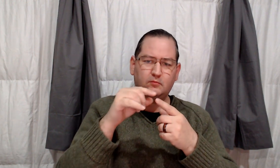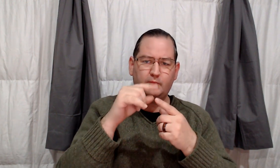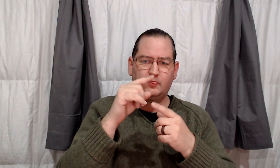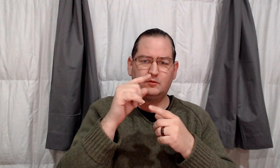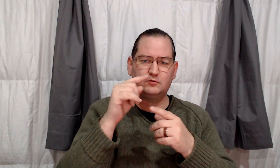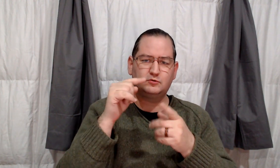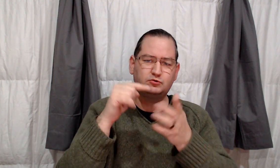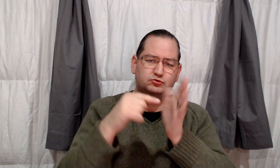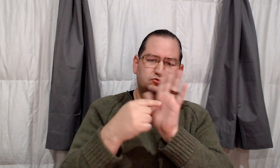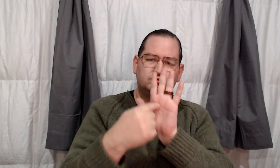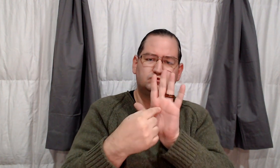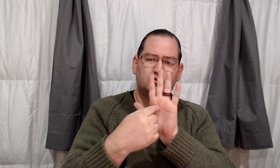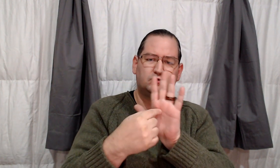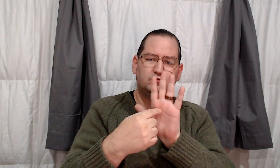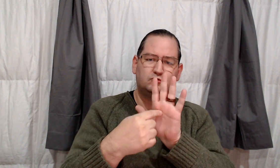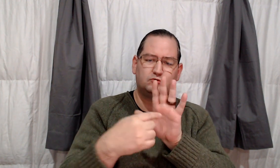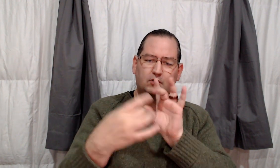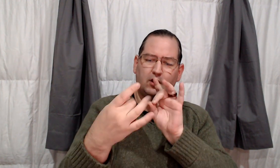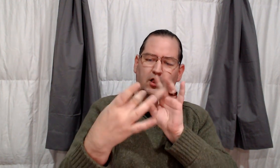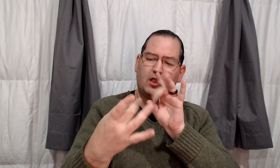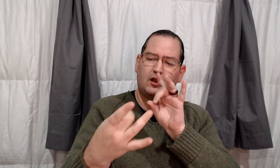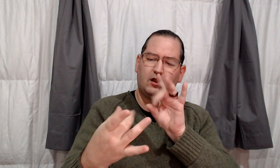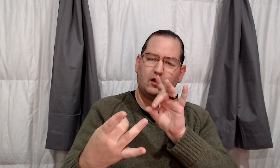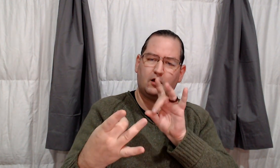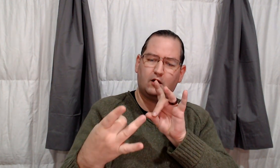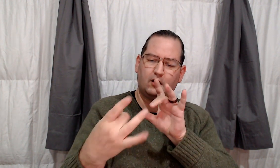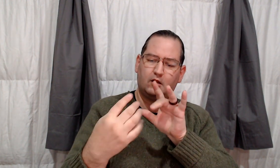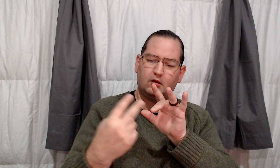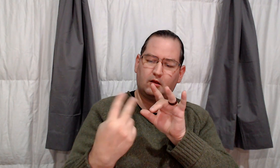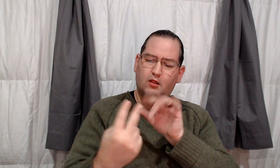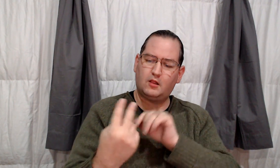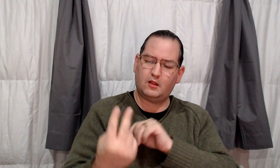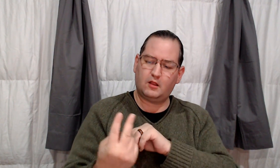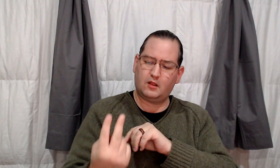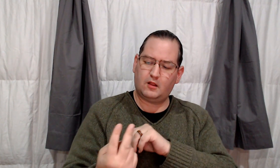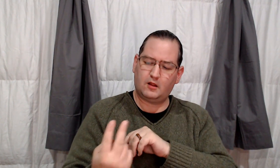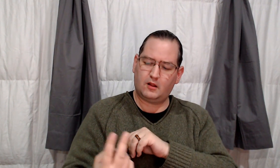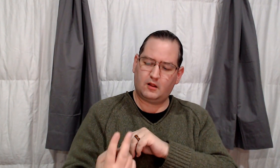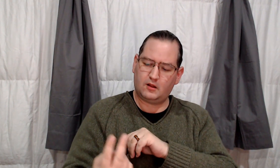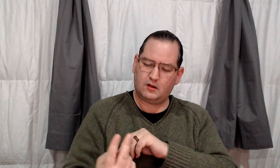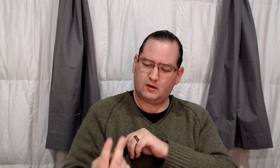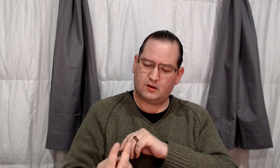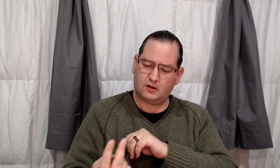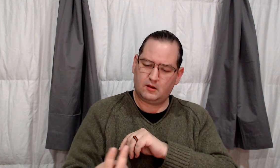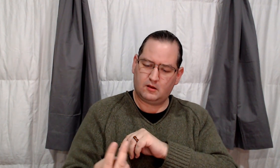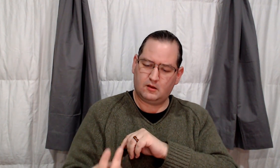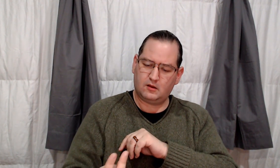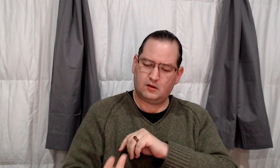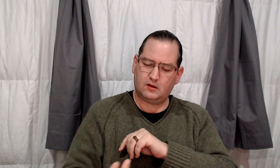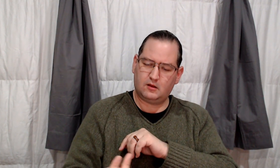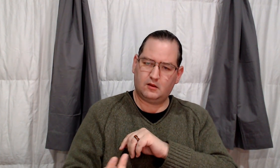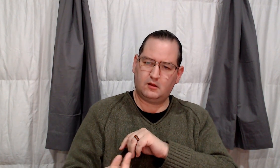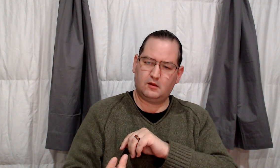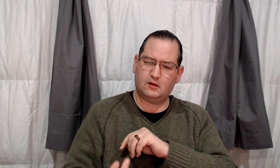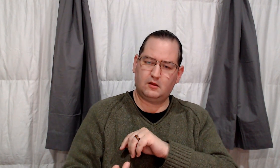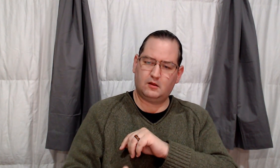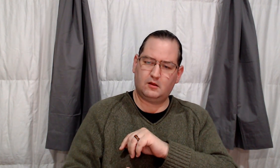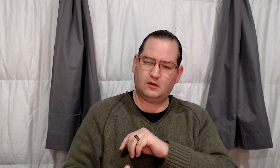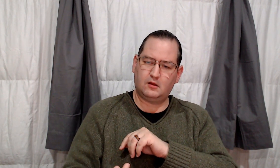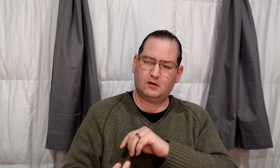it, more and more comfortably, more and more effortlessly, more and more completely and deeply